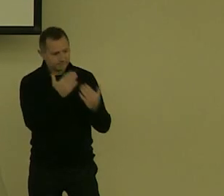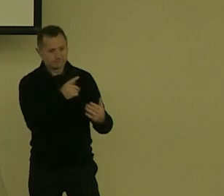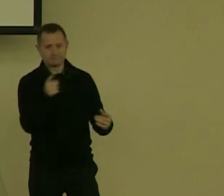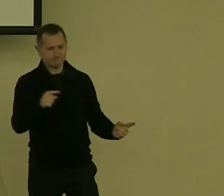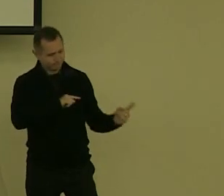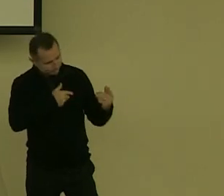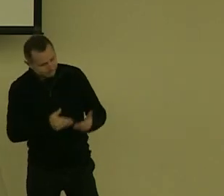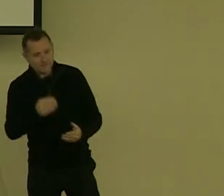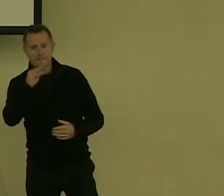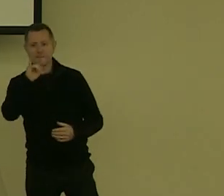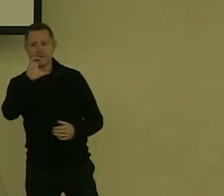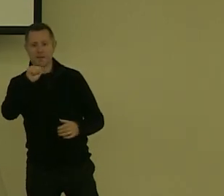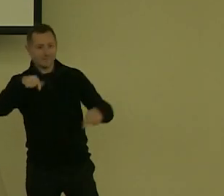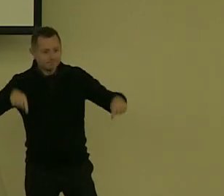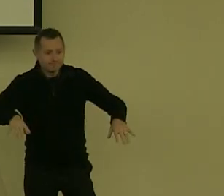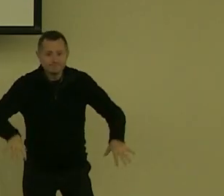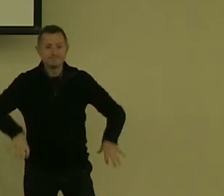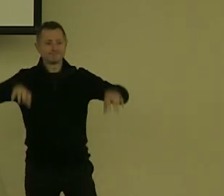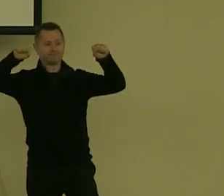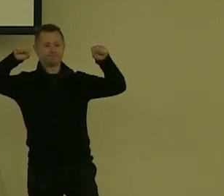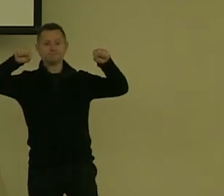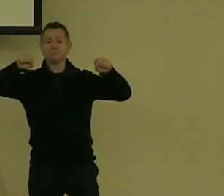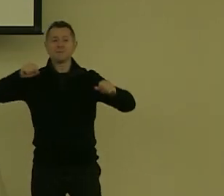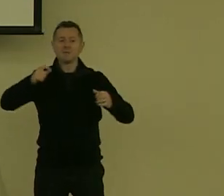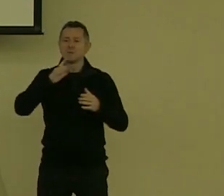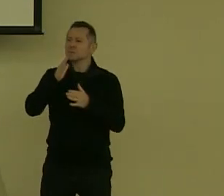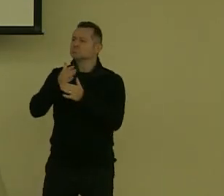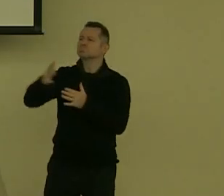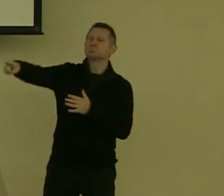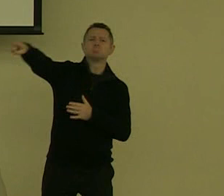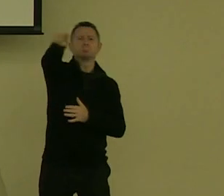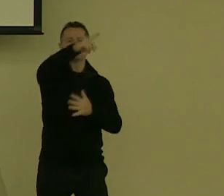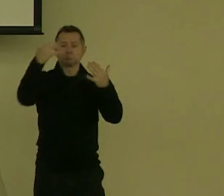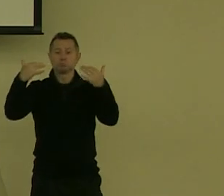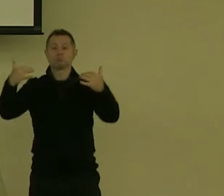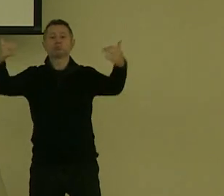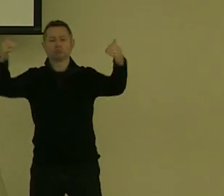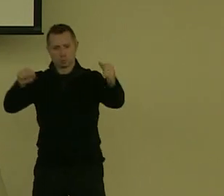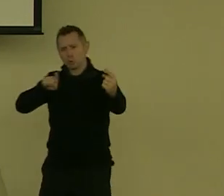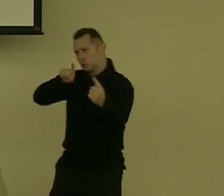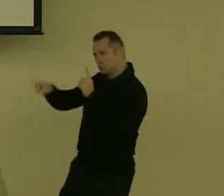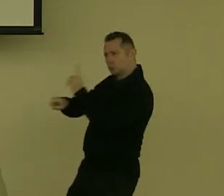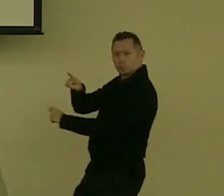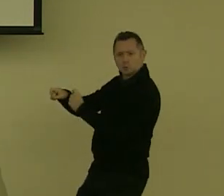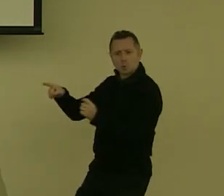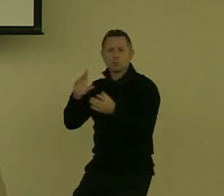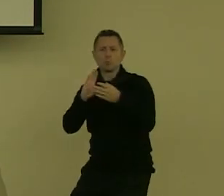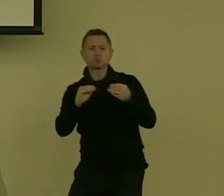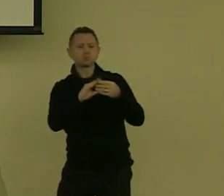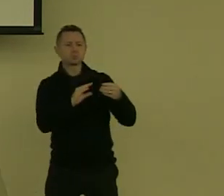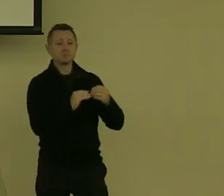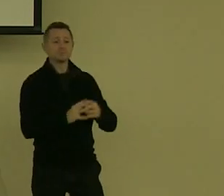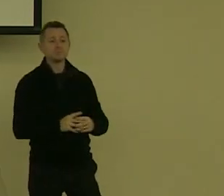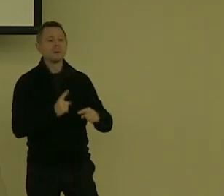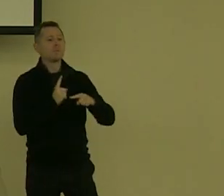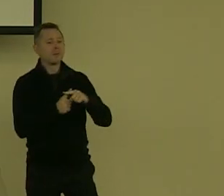to questions that you may have, but towards the end of our time today, we're actually going to be awarding two